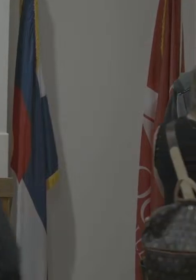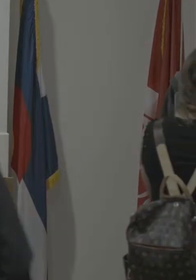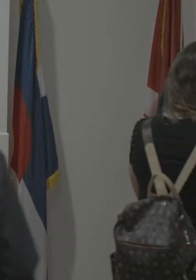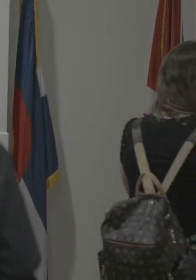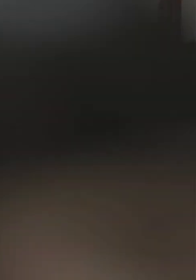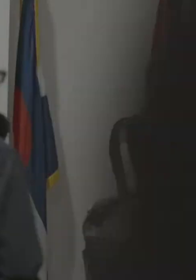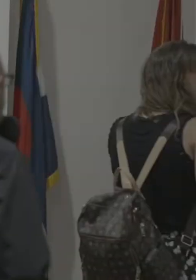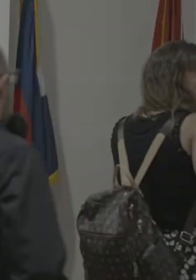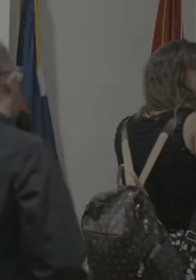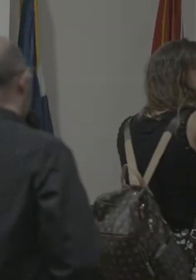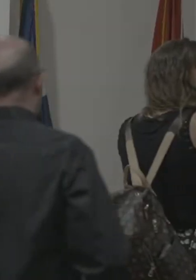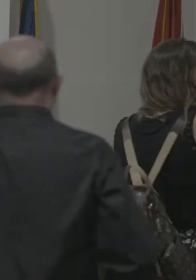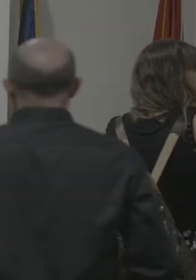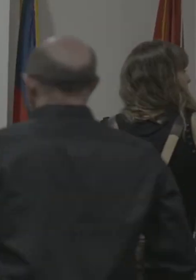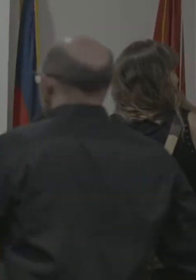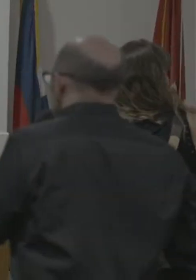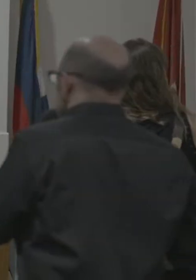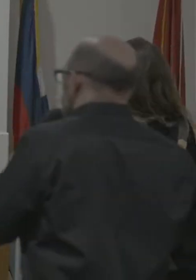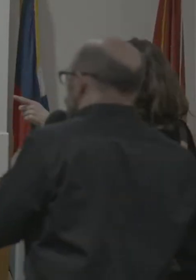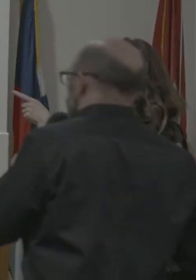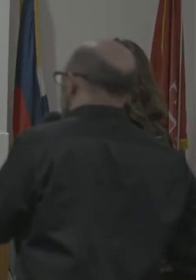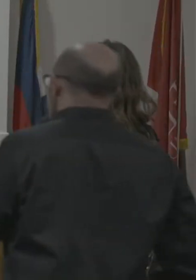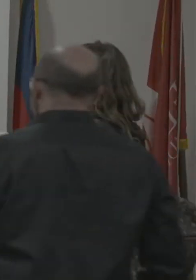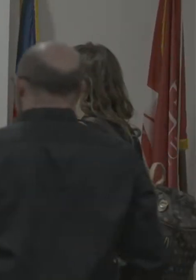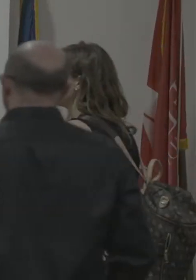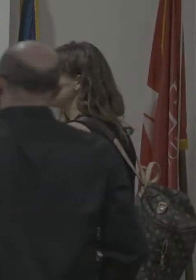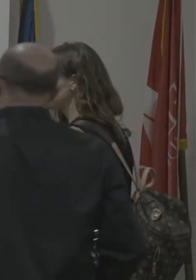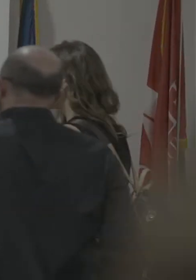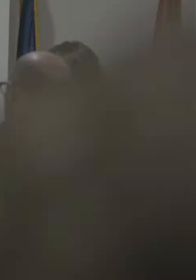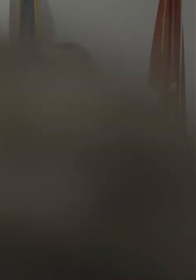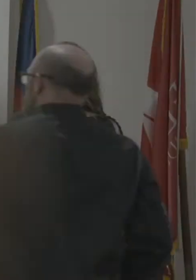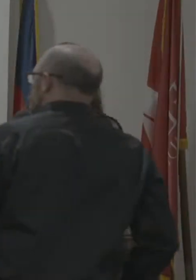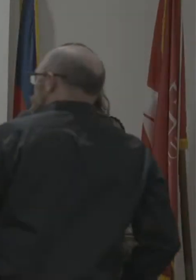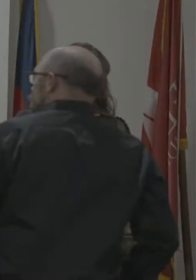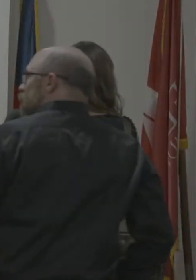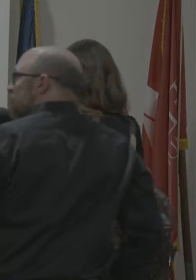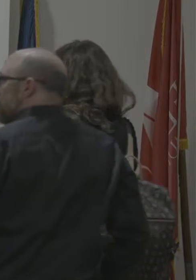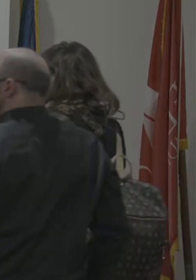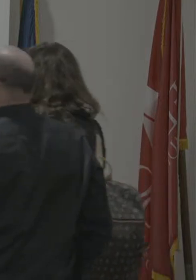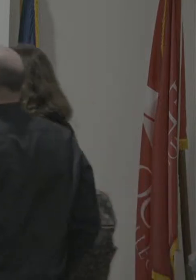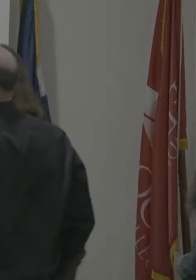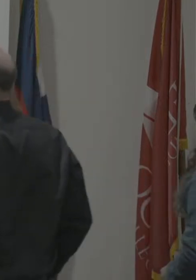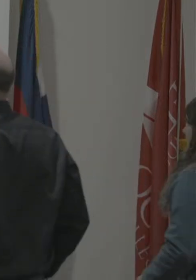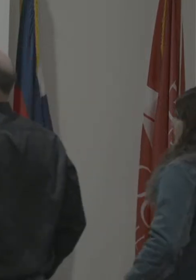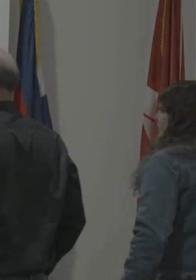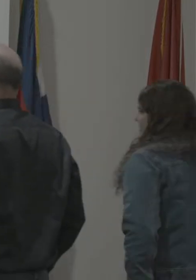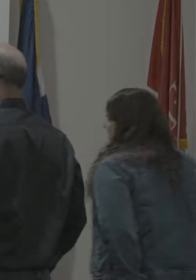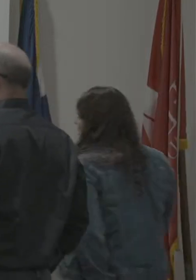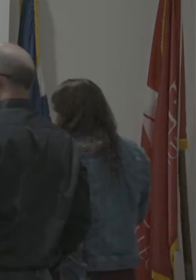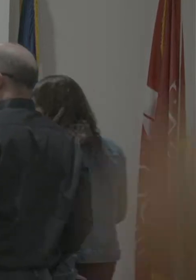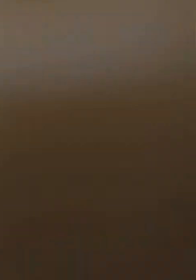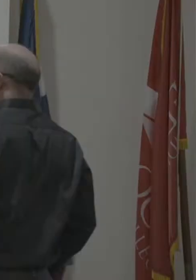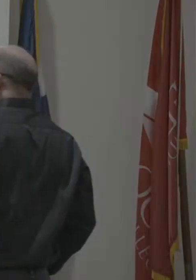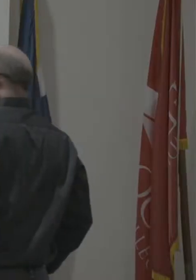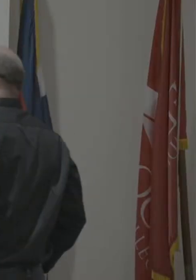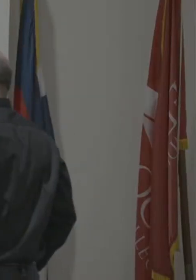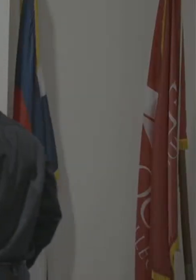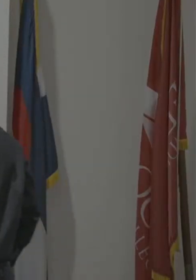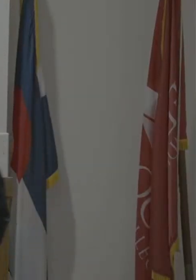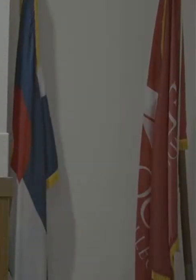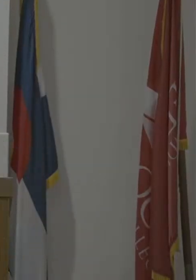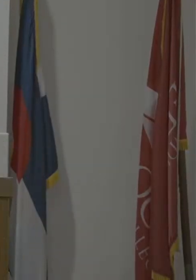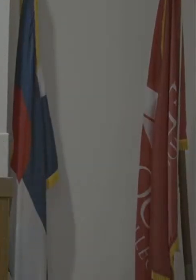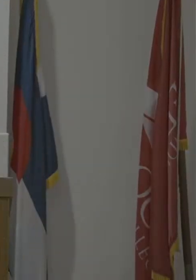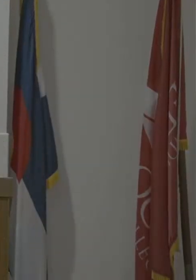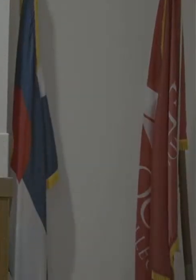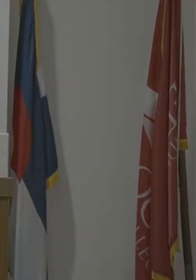our department here in just about 1 minute. So if you want to go check out the space, you can meander down there. You can meet me right here.